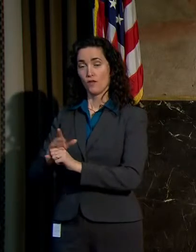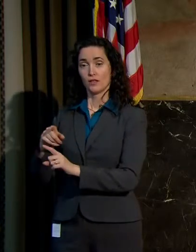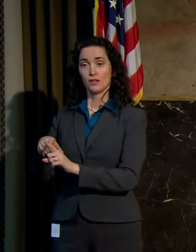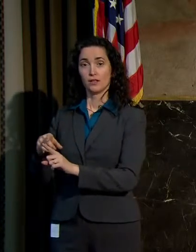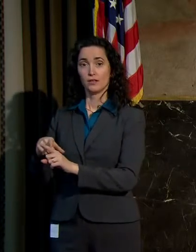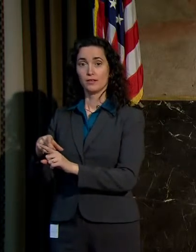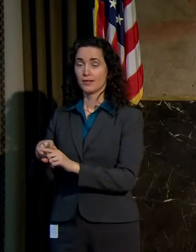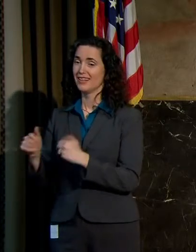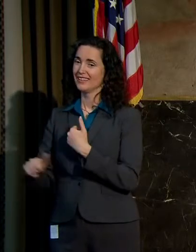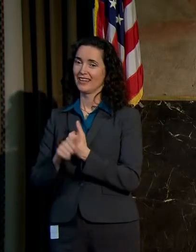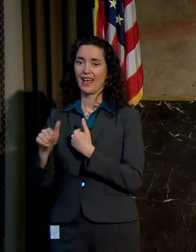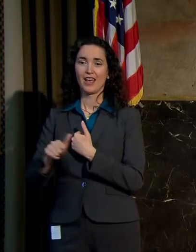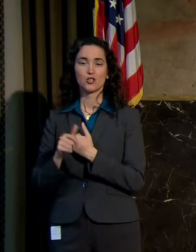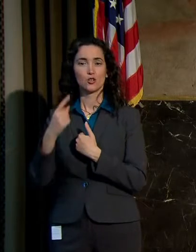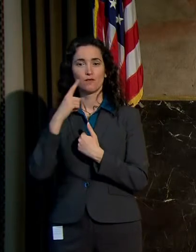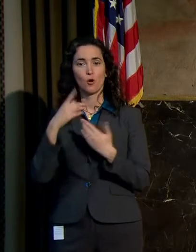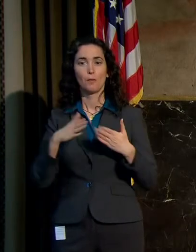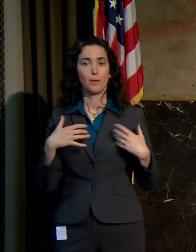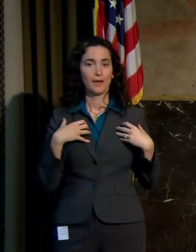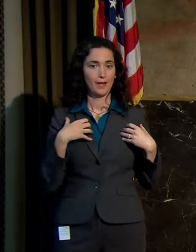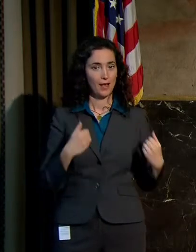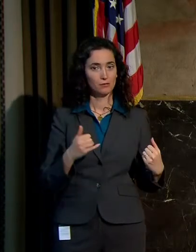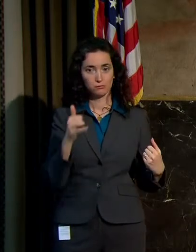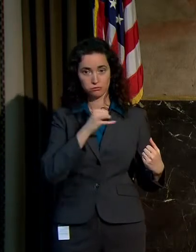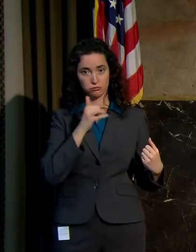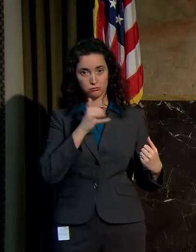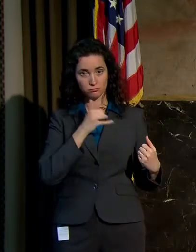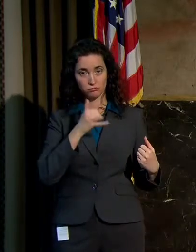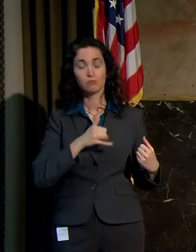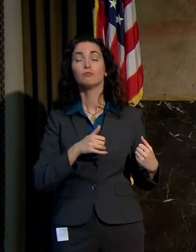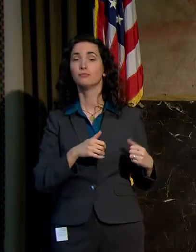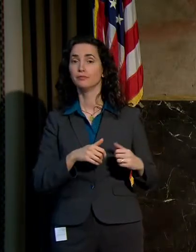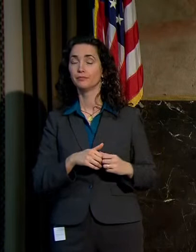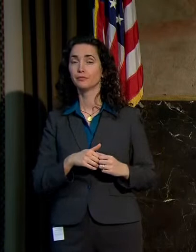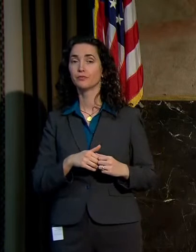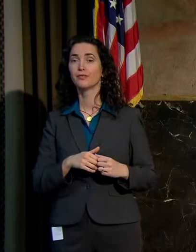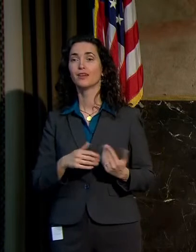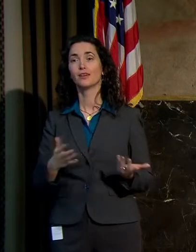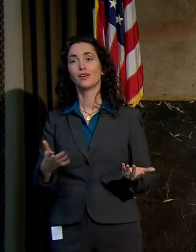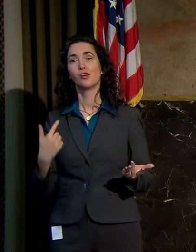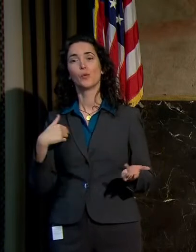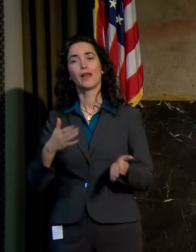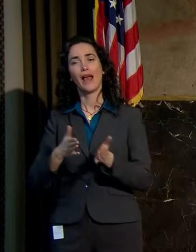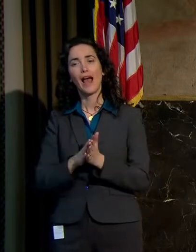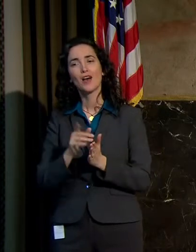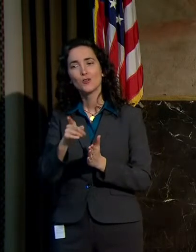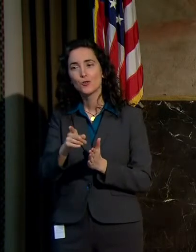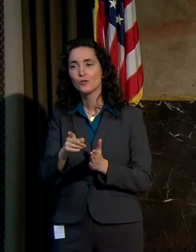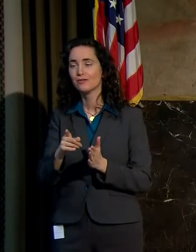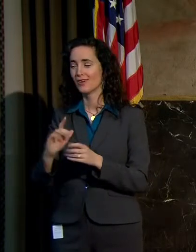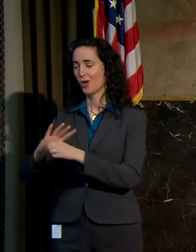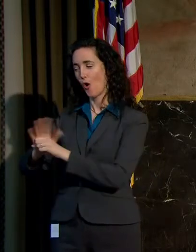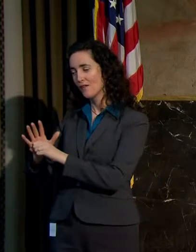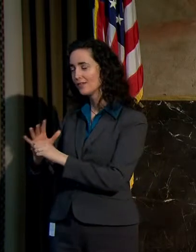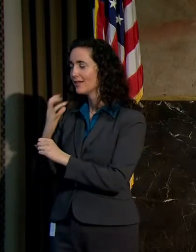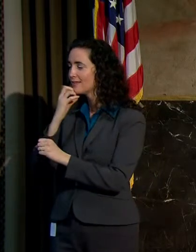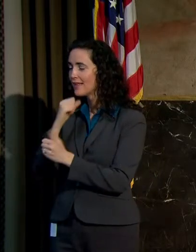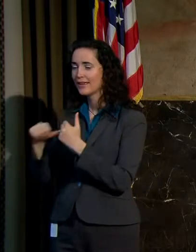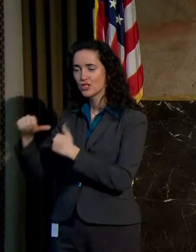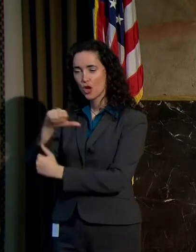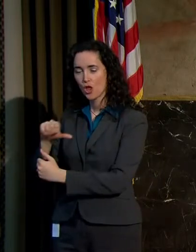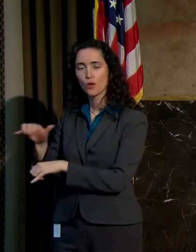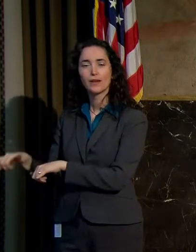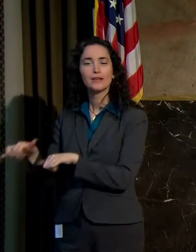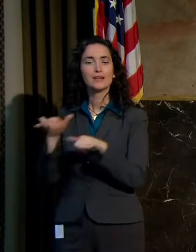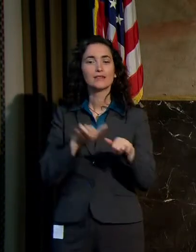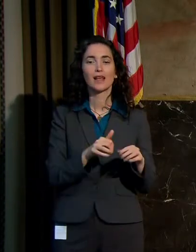threat to public health. And just like we ask you to please be a good neighbor when it comes to COVID, let's be a good neighbor when it